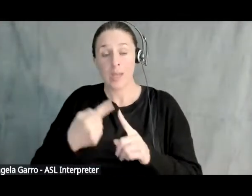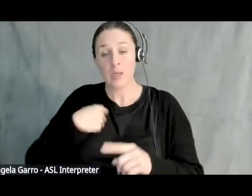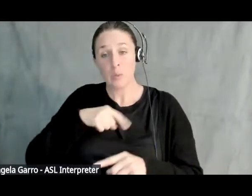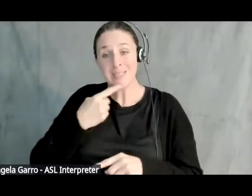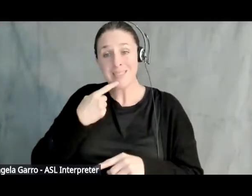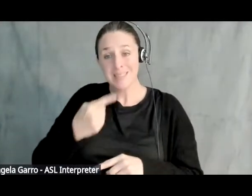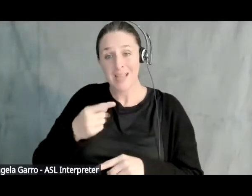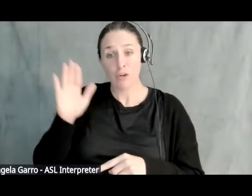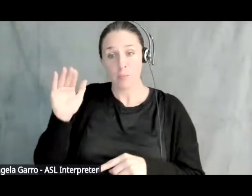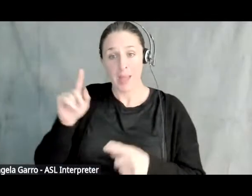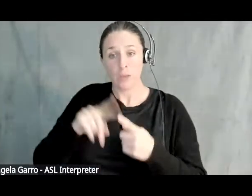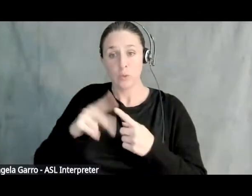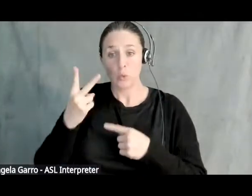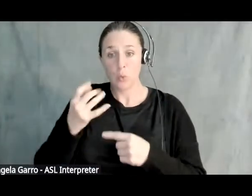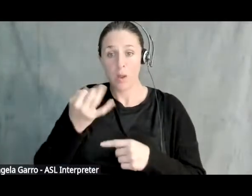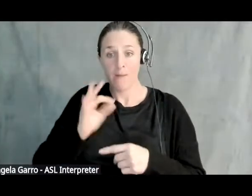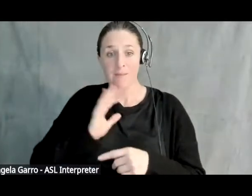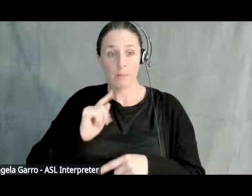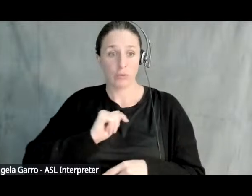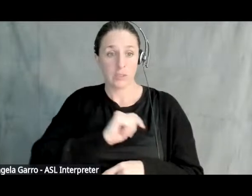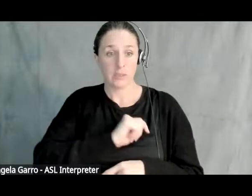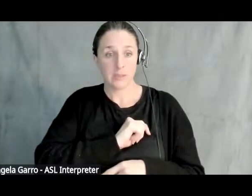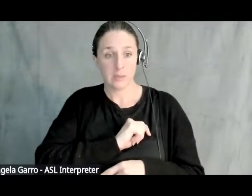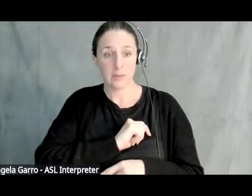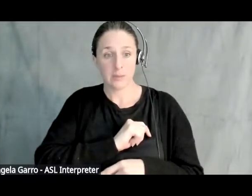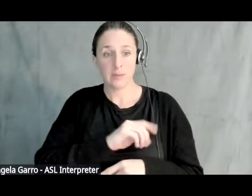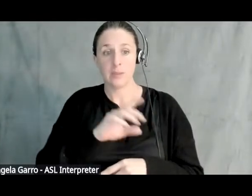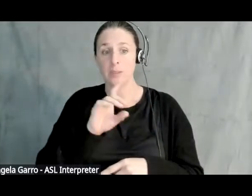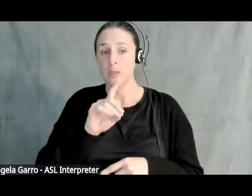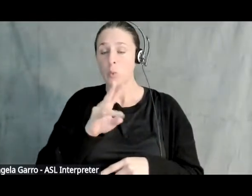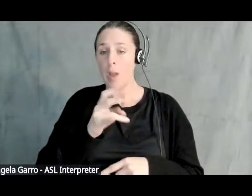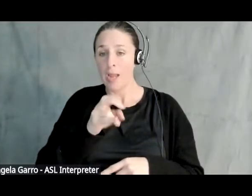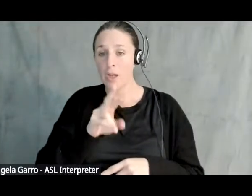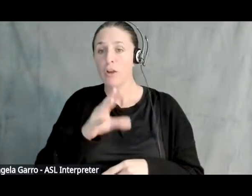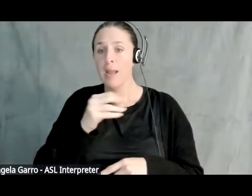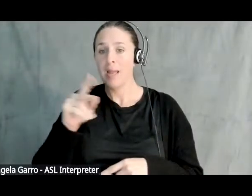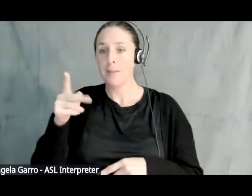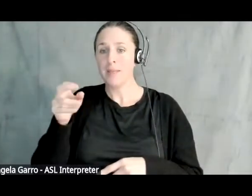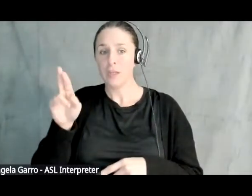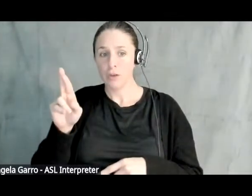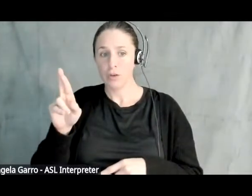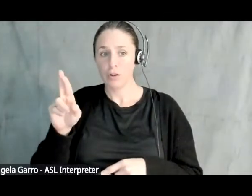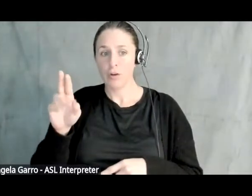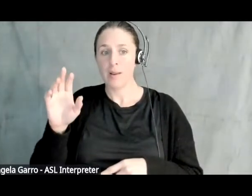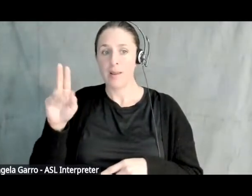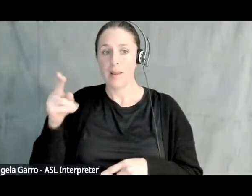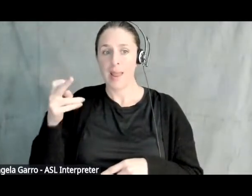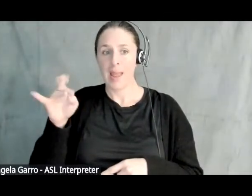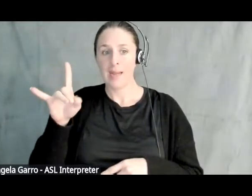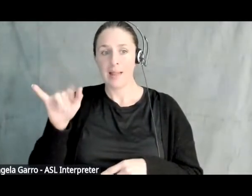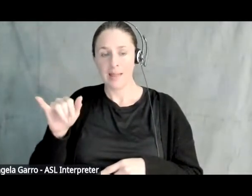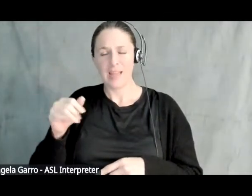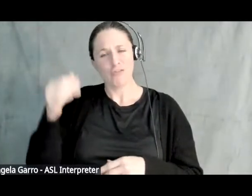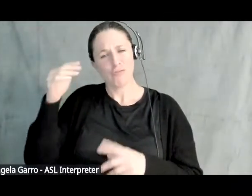our trustees, Linda Lees Dwyer and Peter Hanley, it reminded me of